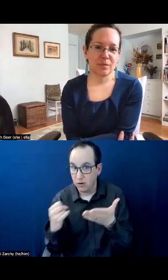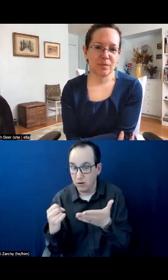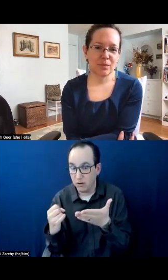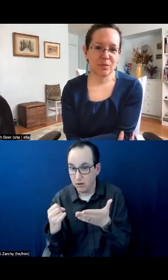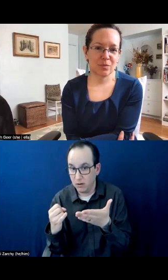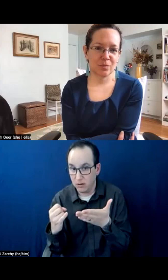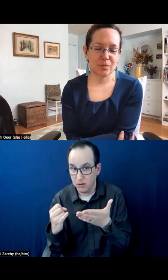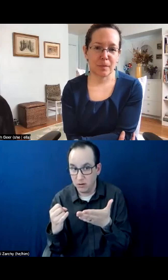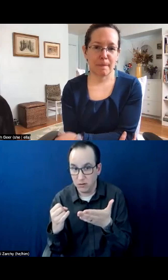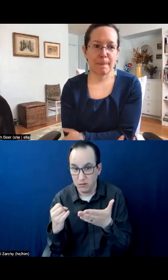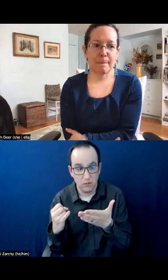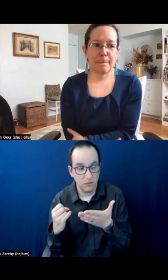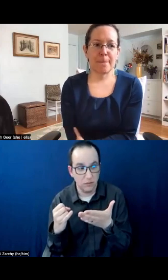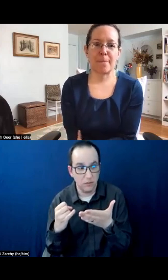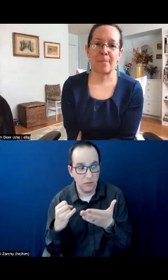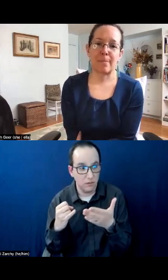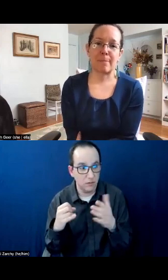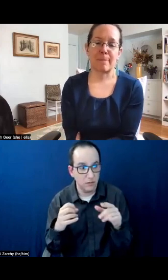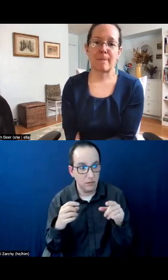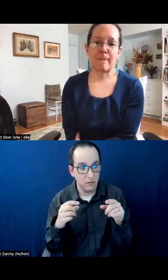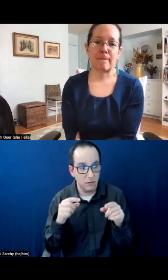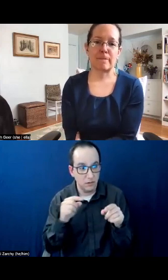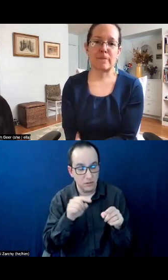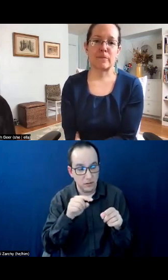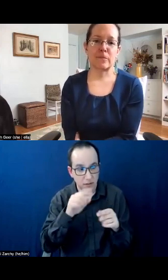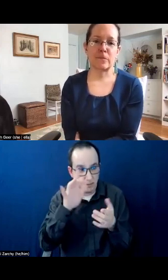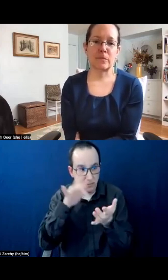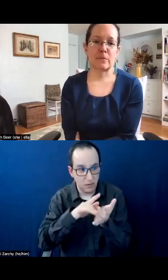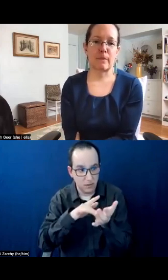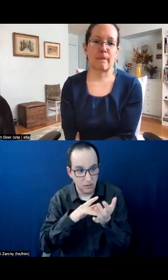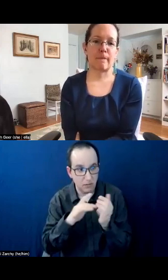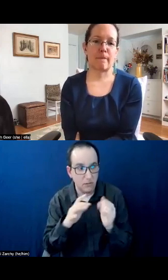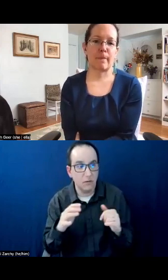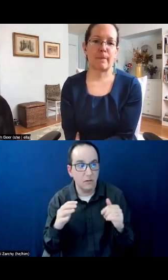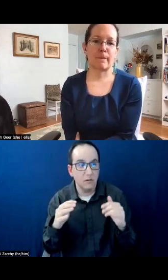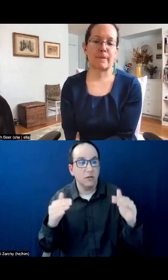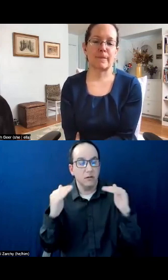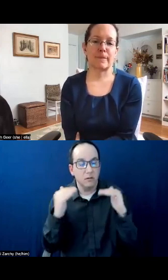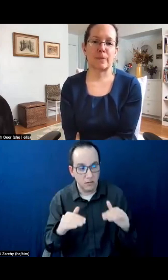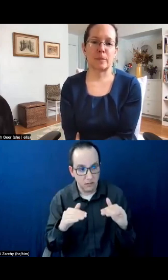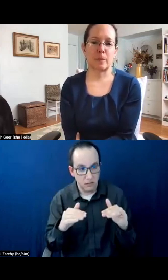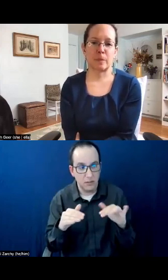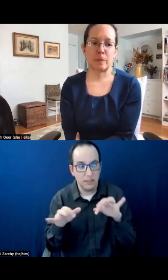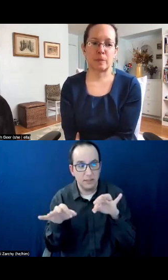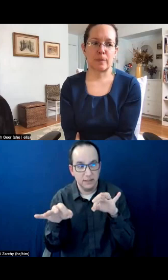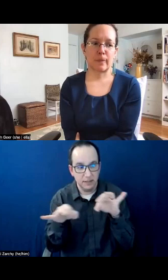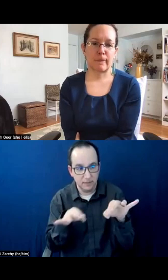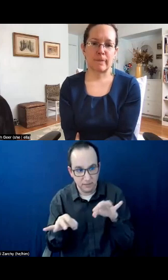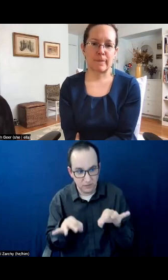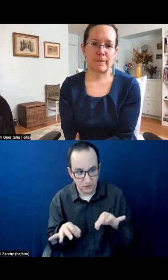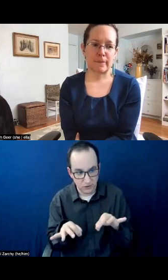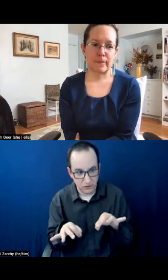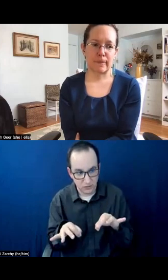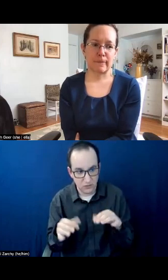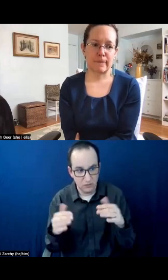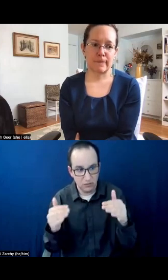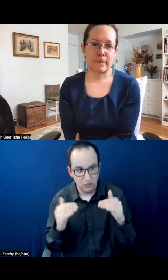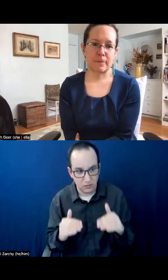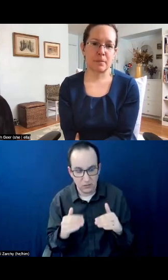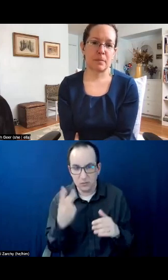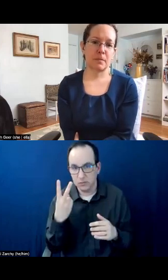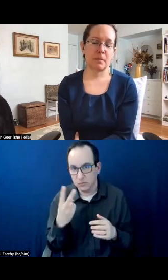So for students, there is an empty section there where they can draw a picture of that word. Then we have